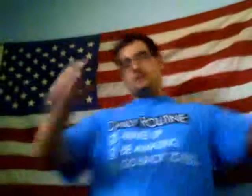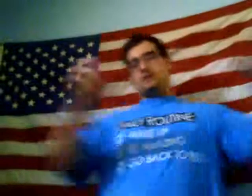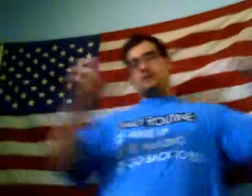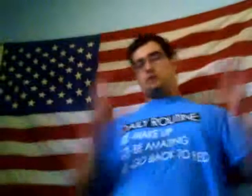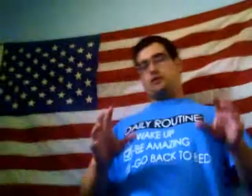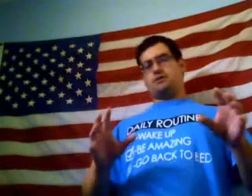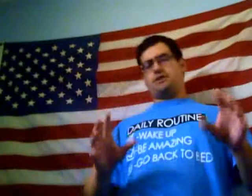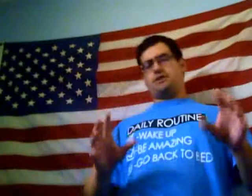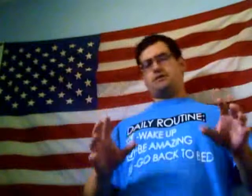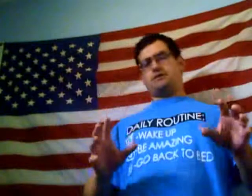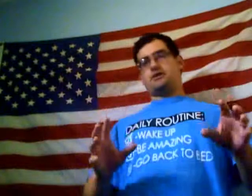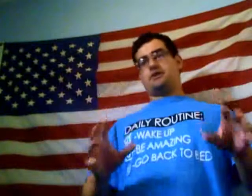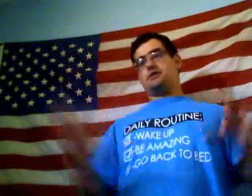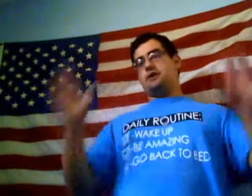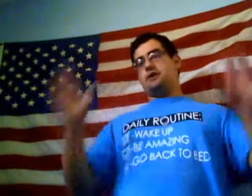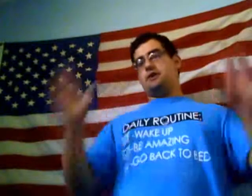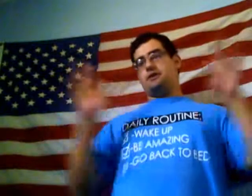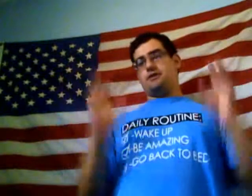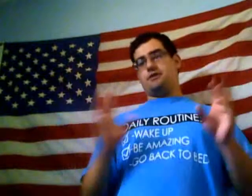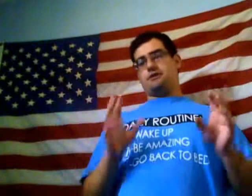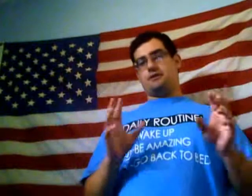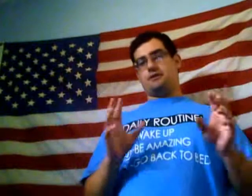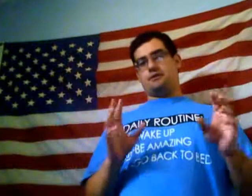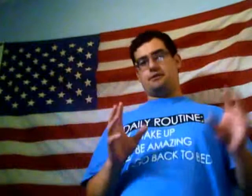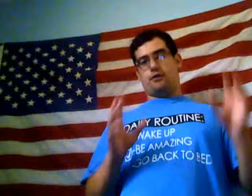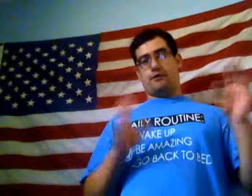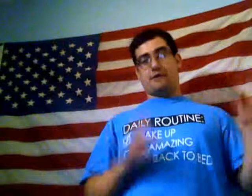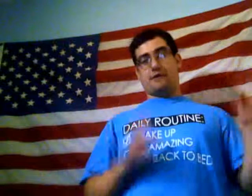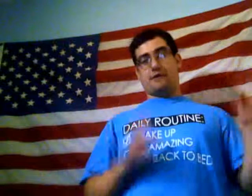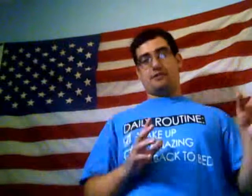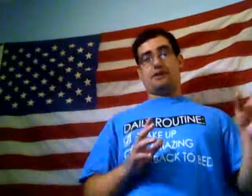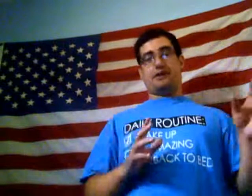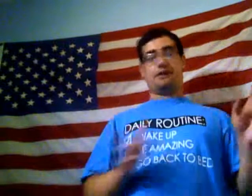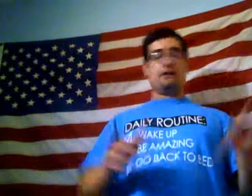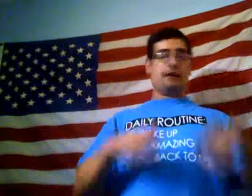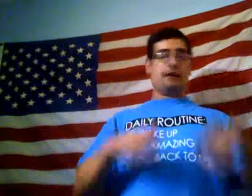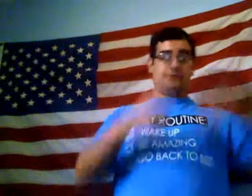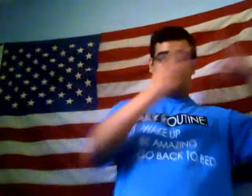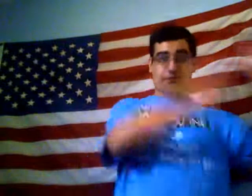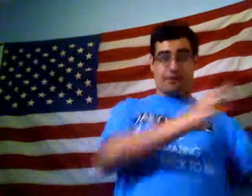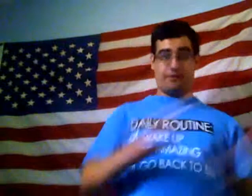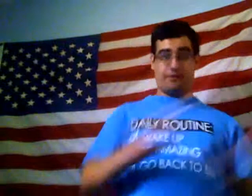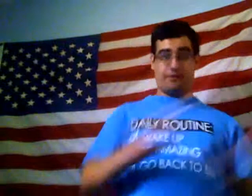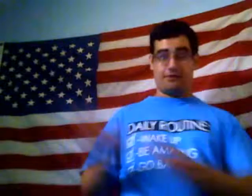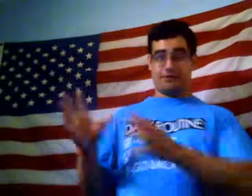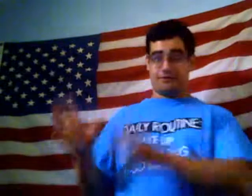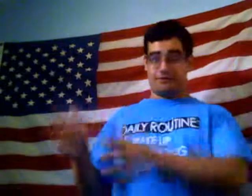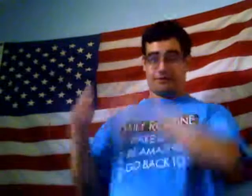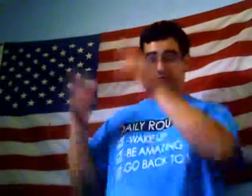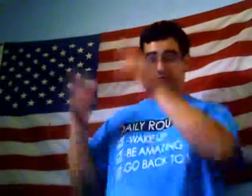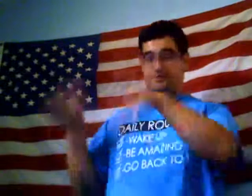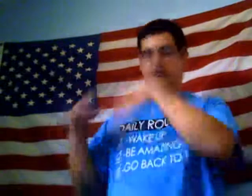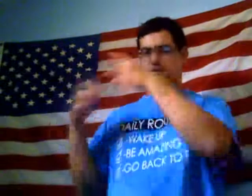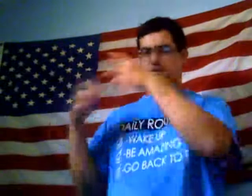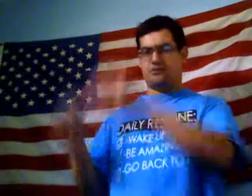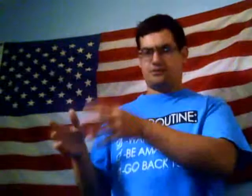of 1812, here's what you have to understand. You have to understand all the way back to the beginning, like during the primaries of the election of